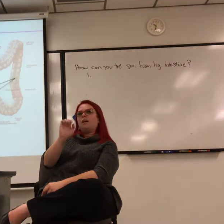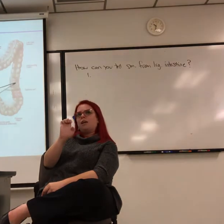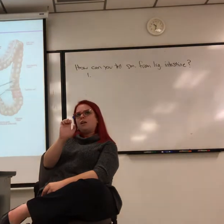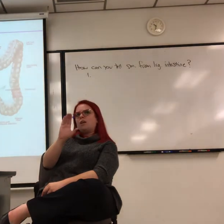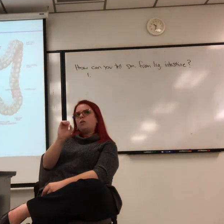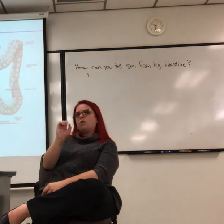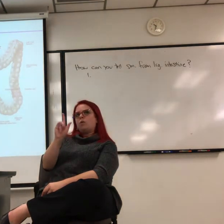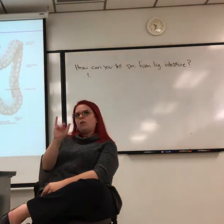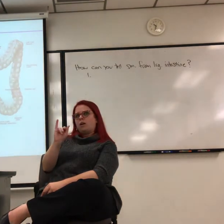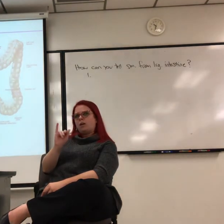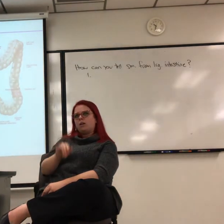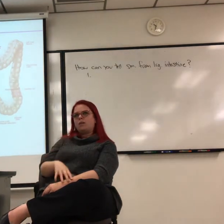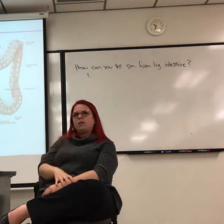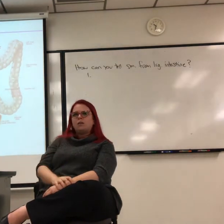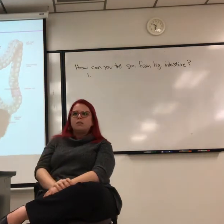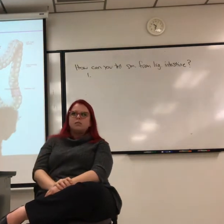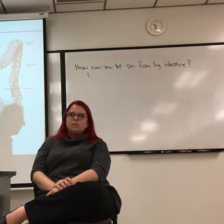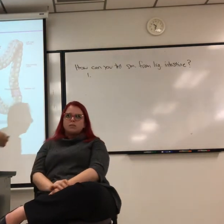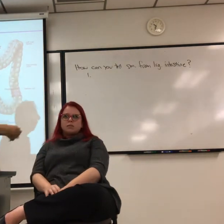Okay, a little thin band.